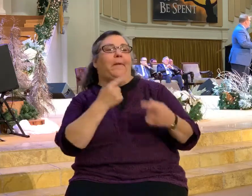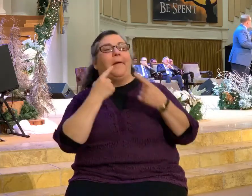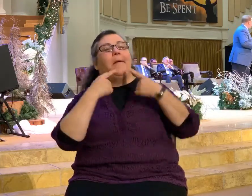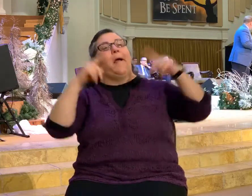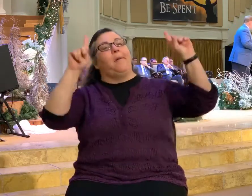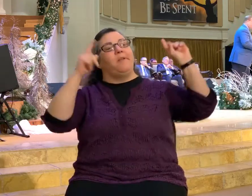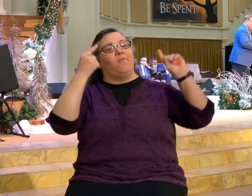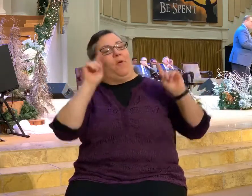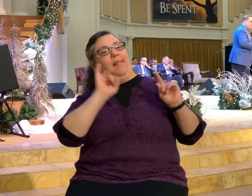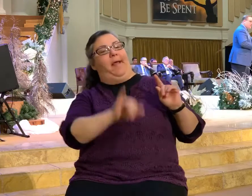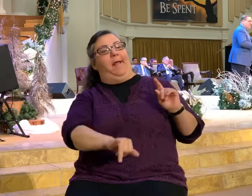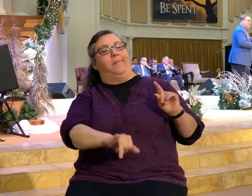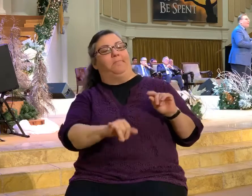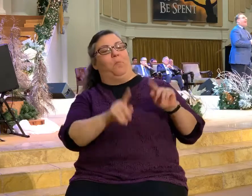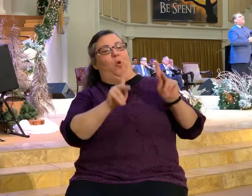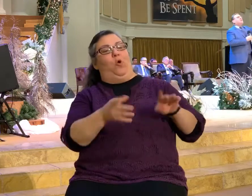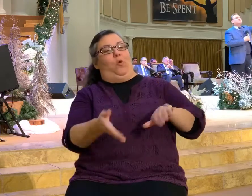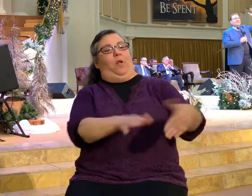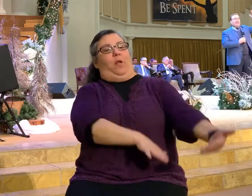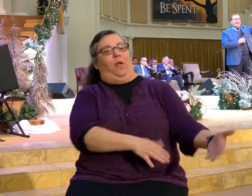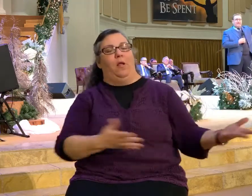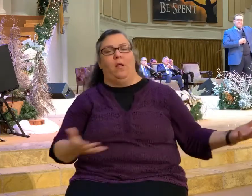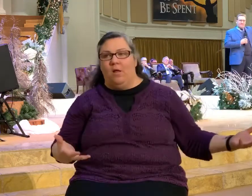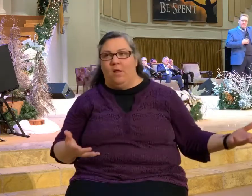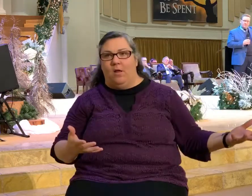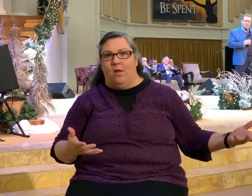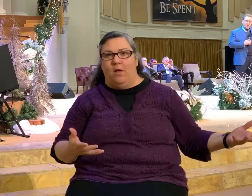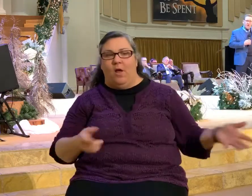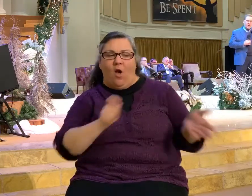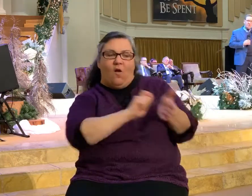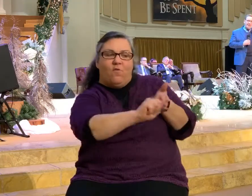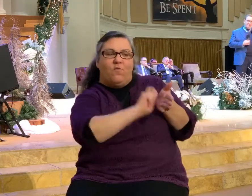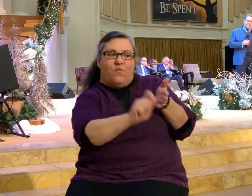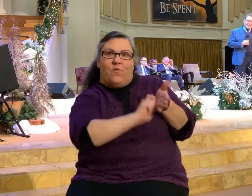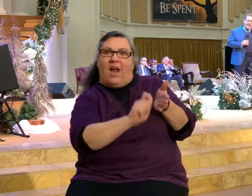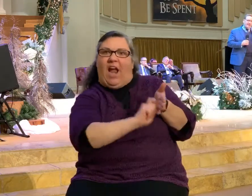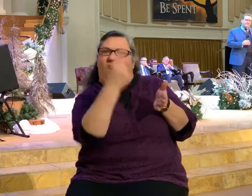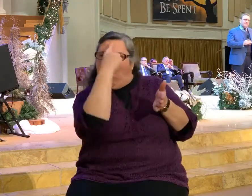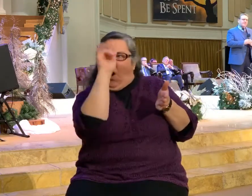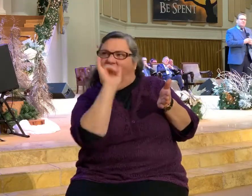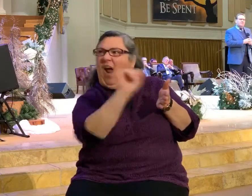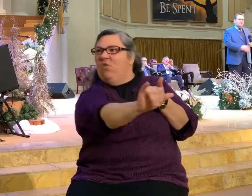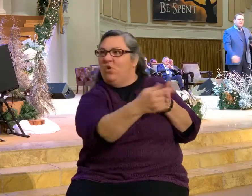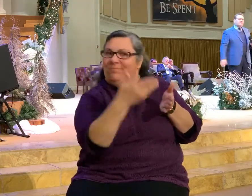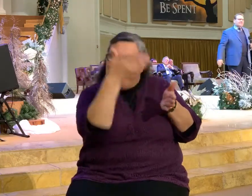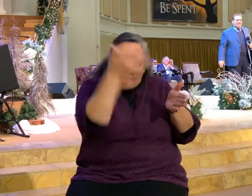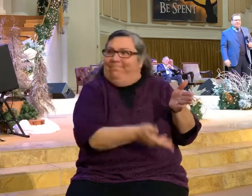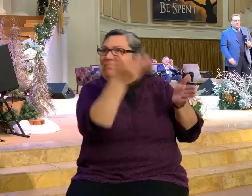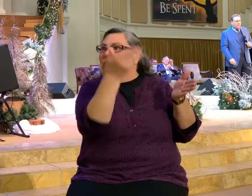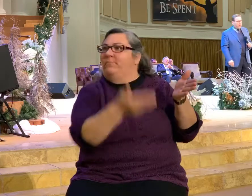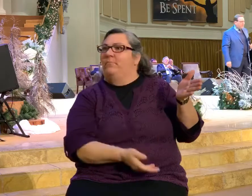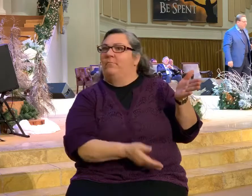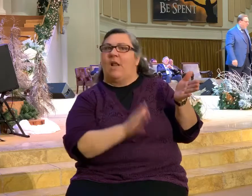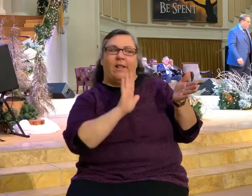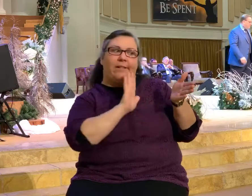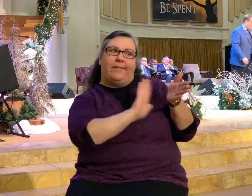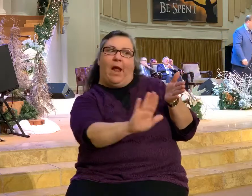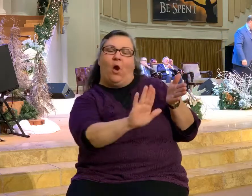that deceased, forever to live on the epitaph, their